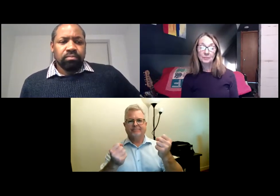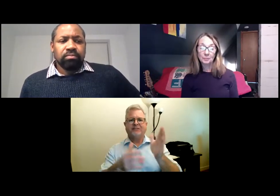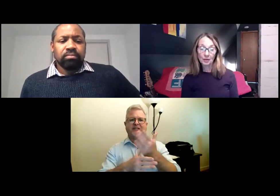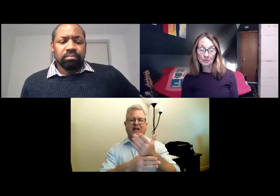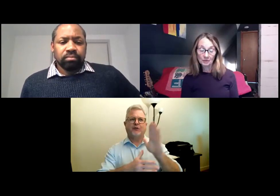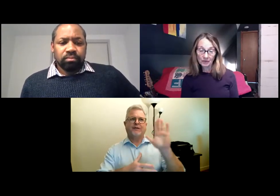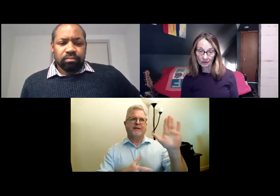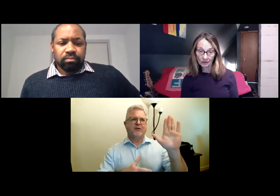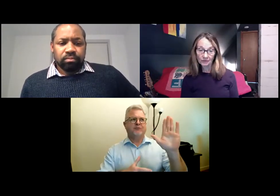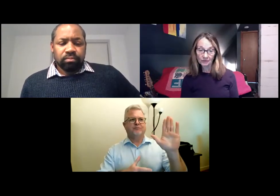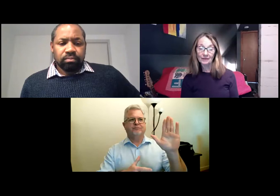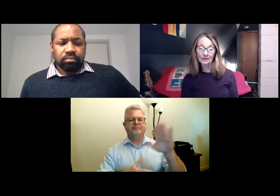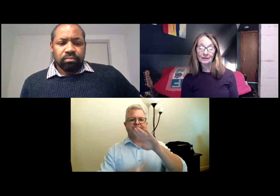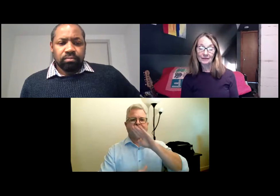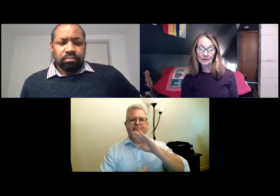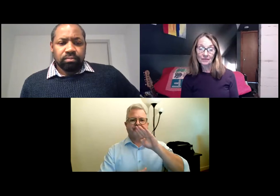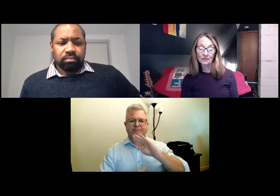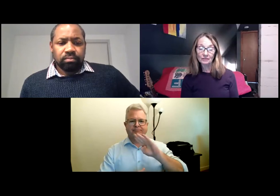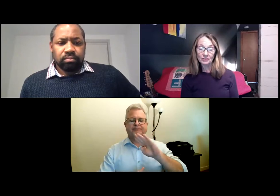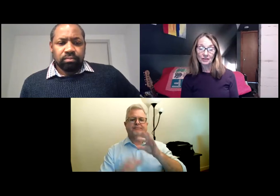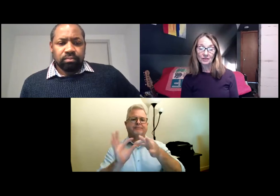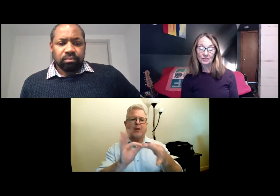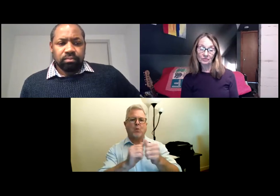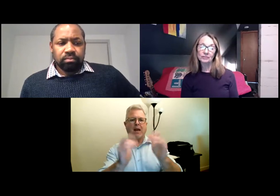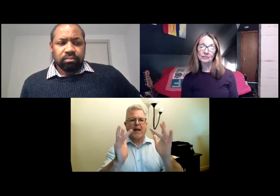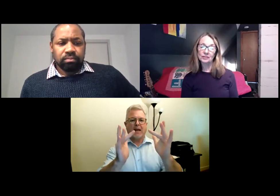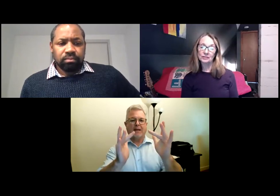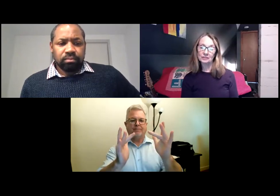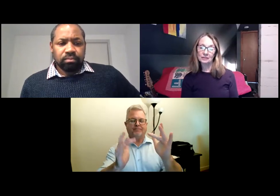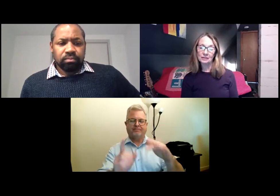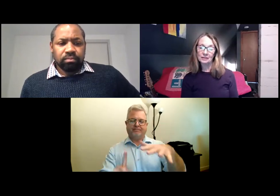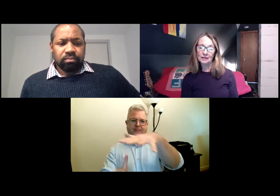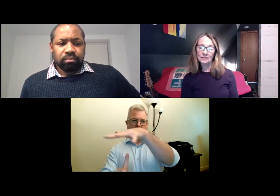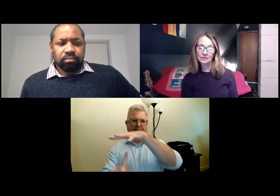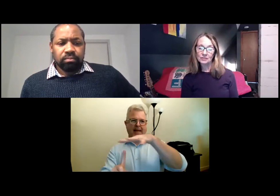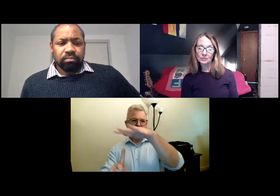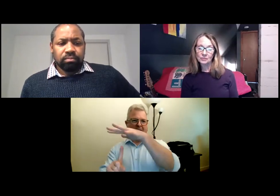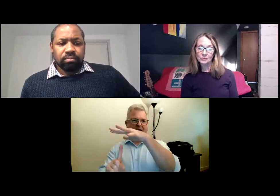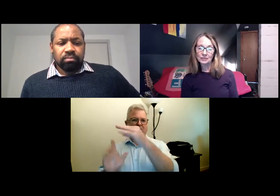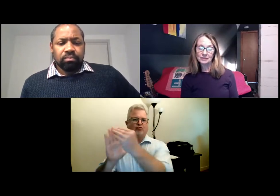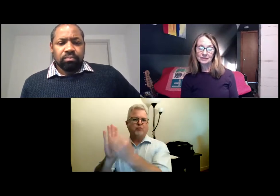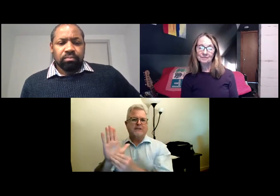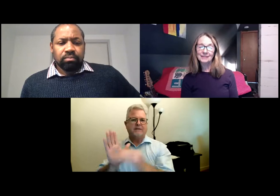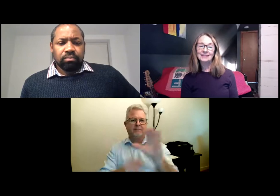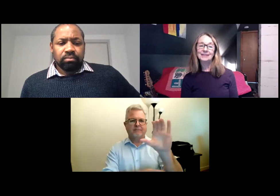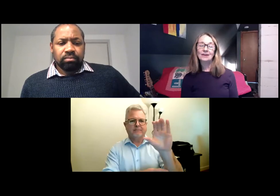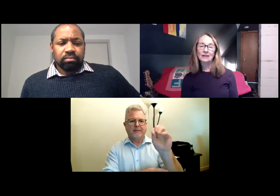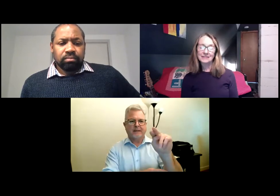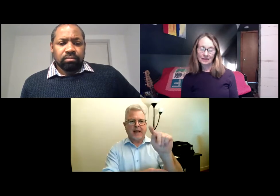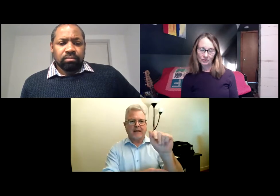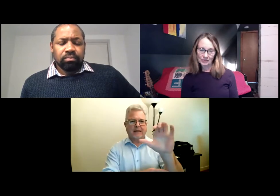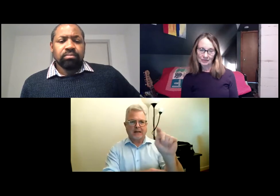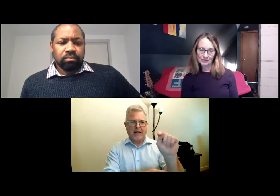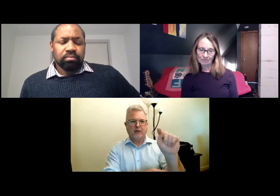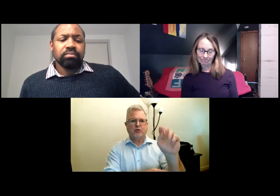the Department of Health and the governor have shared their frustration having to do with